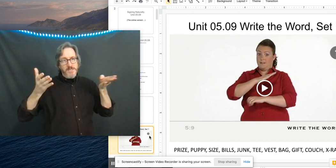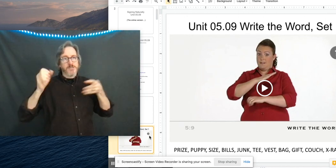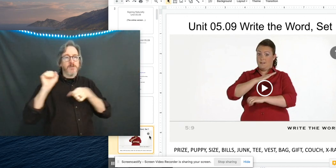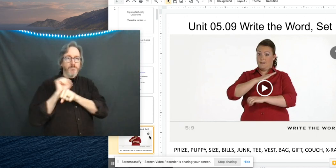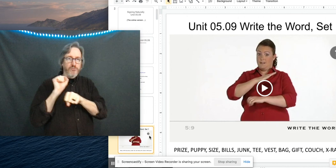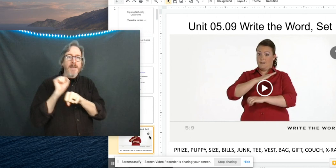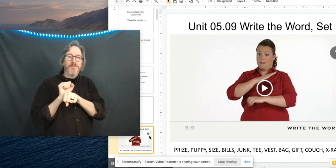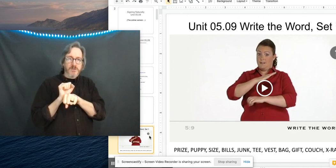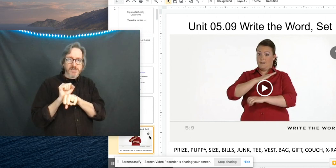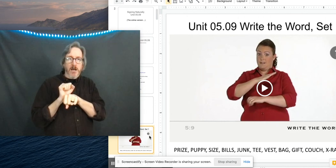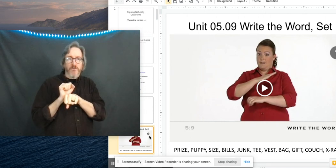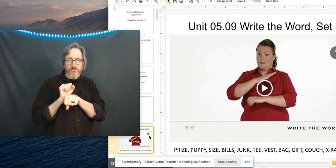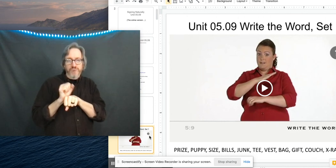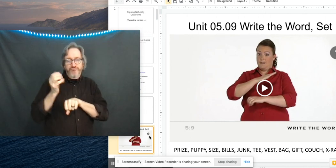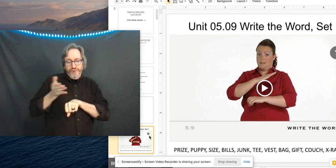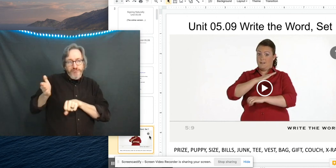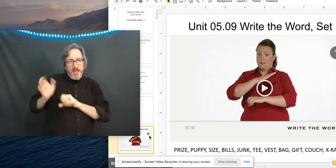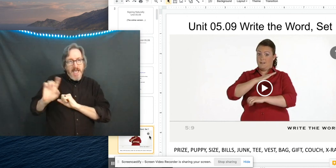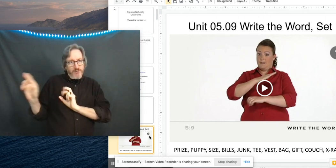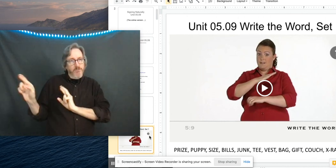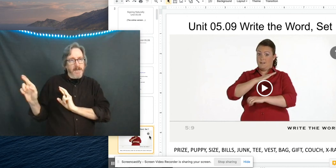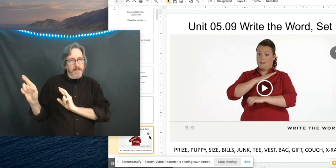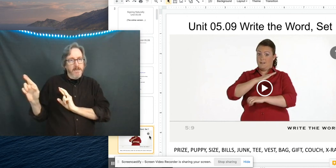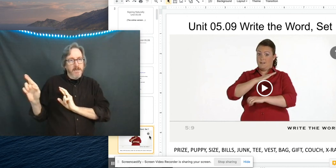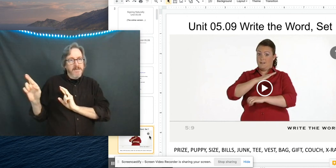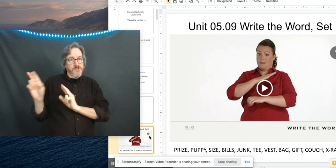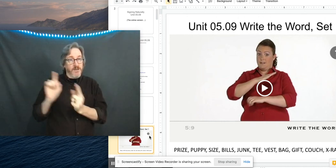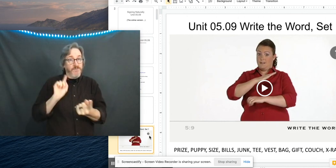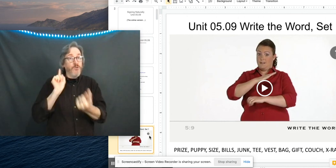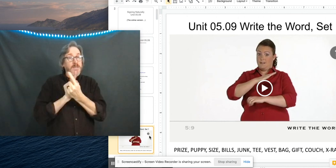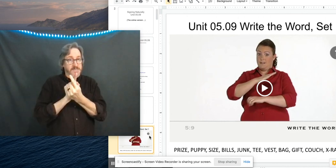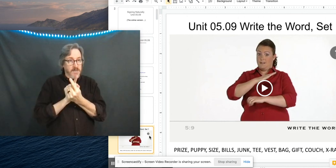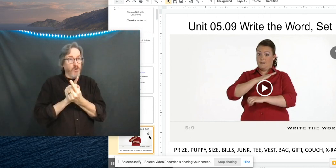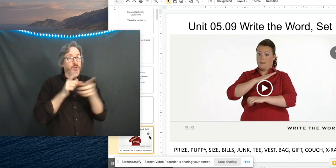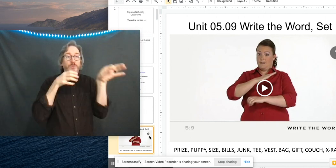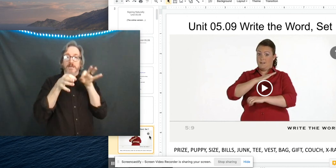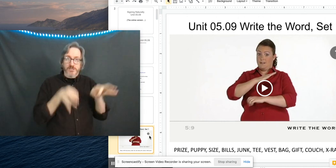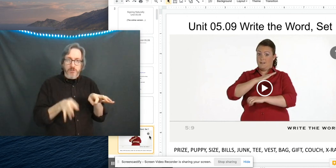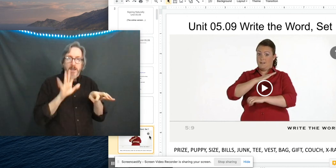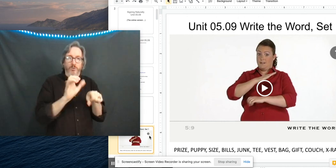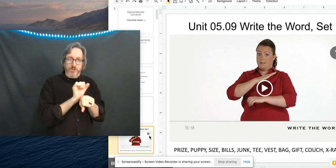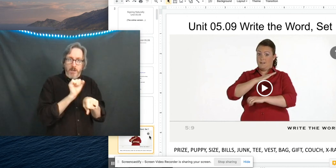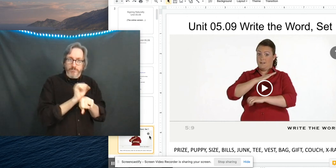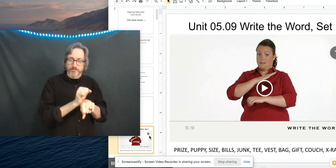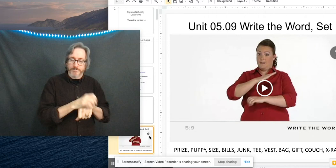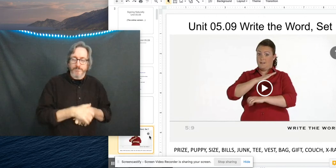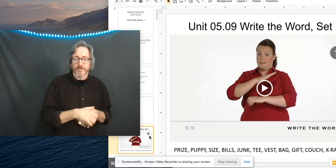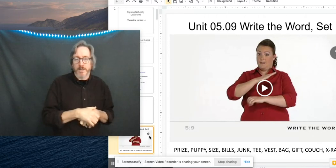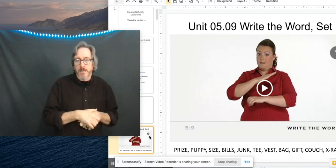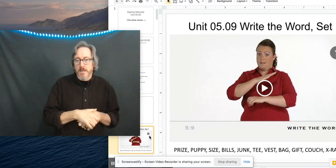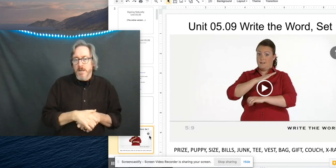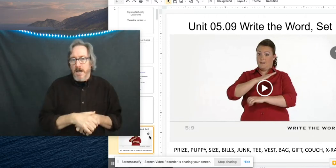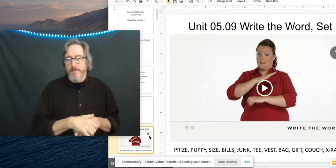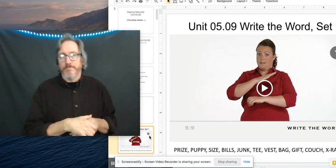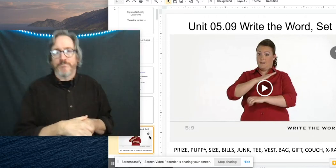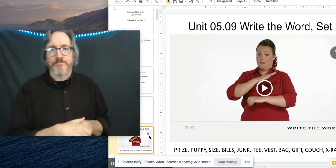just means prep yourself, have it ready, so that if you meet someone, you can describe your job.